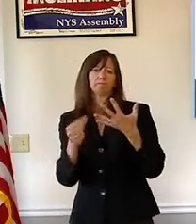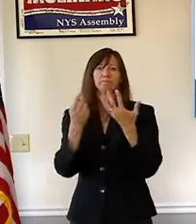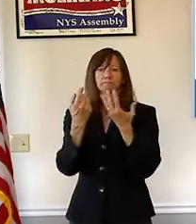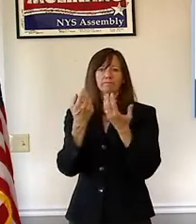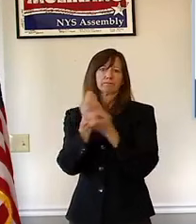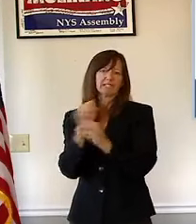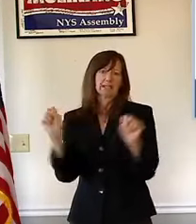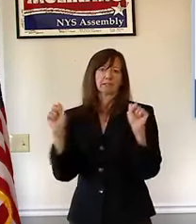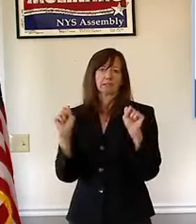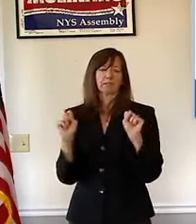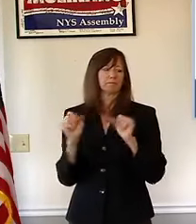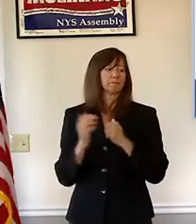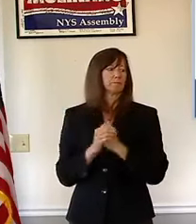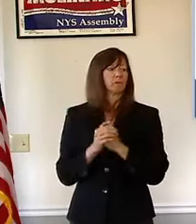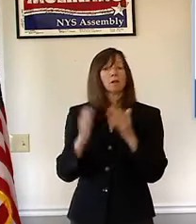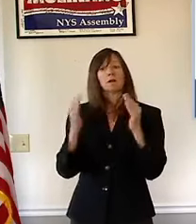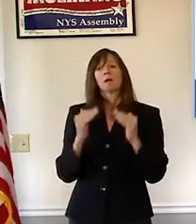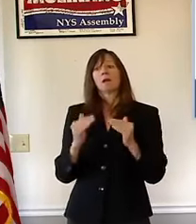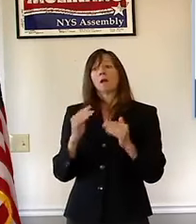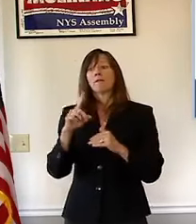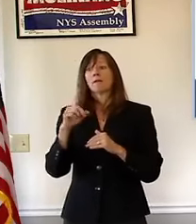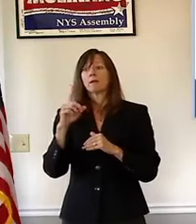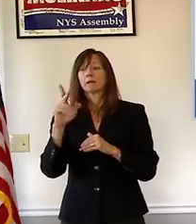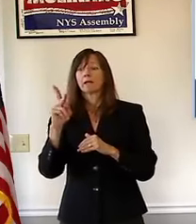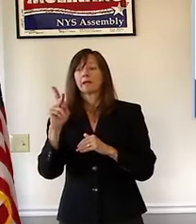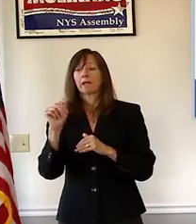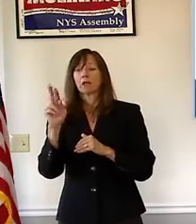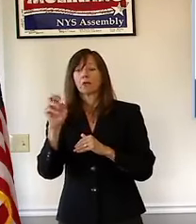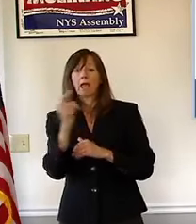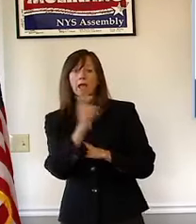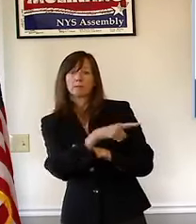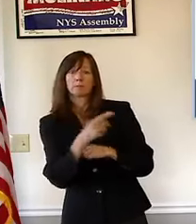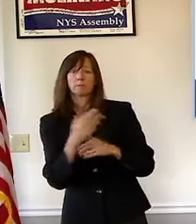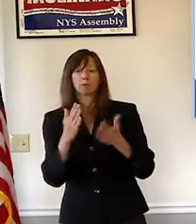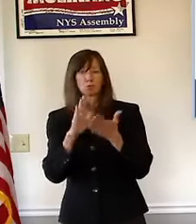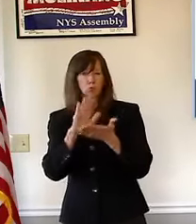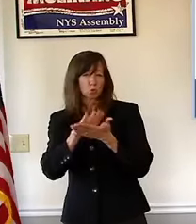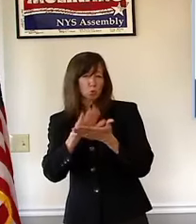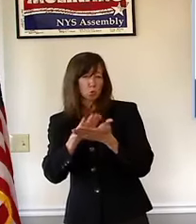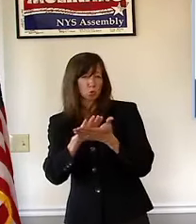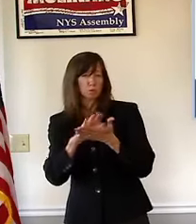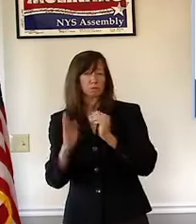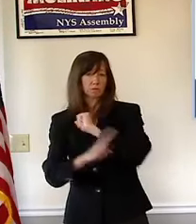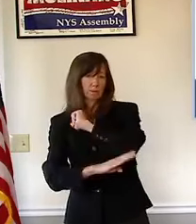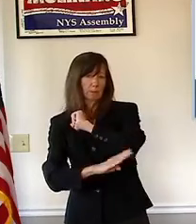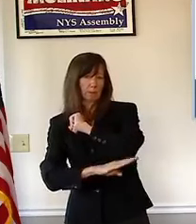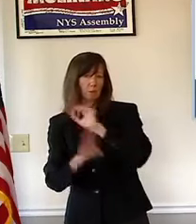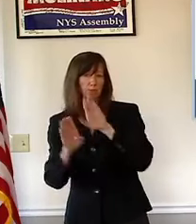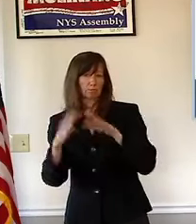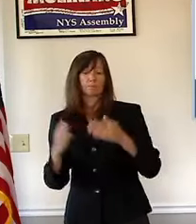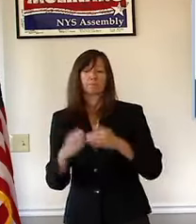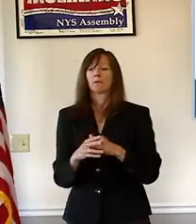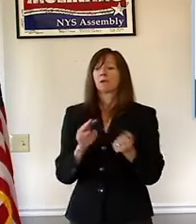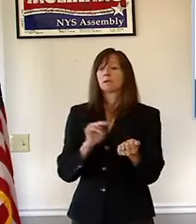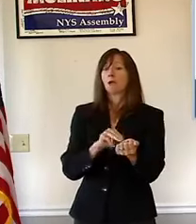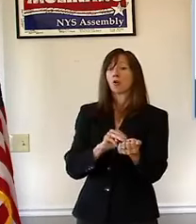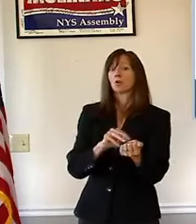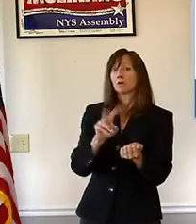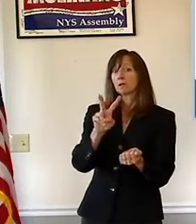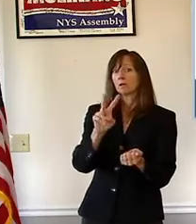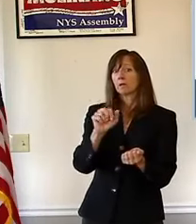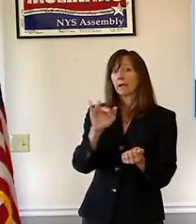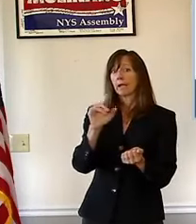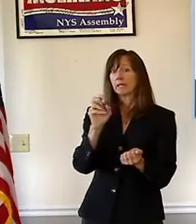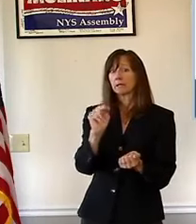schools reopening in September. Anil Wythian, I know that districts are polling,